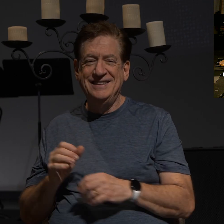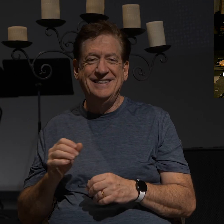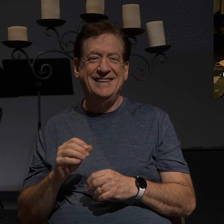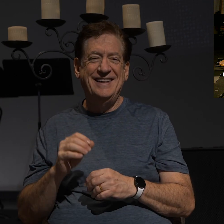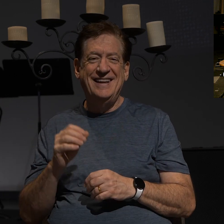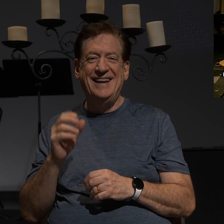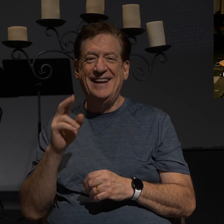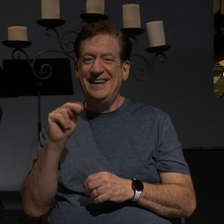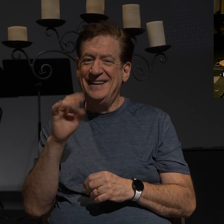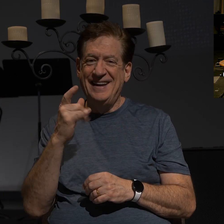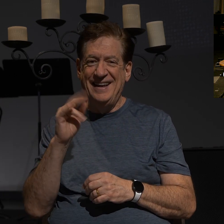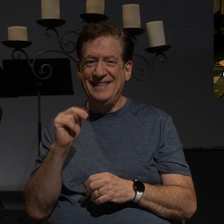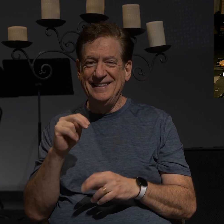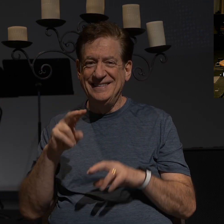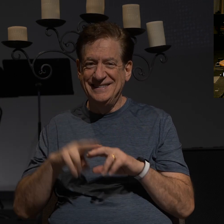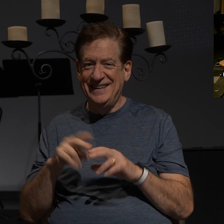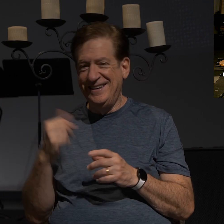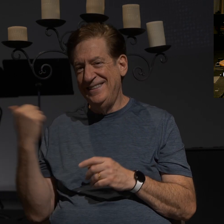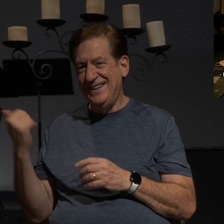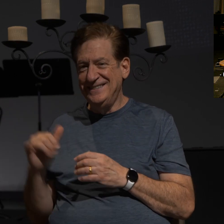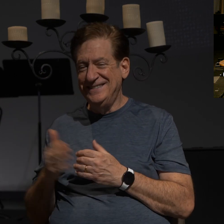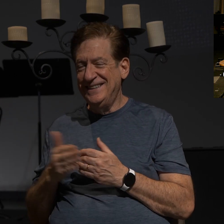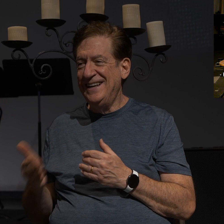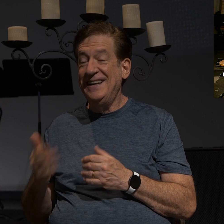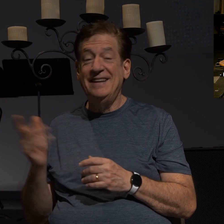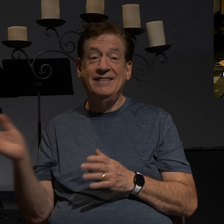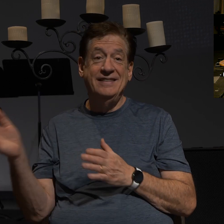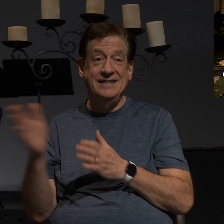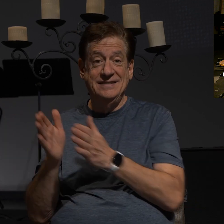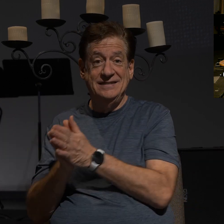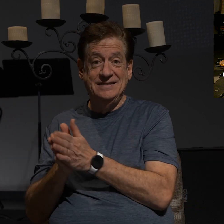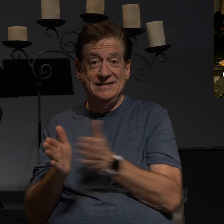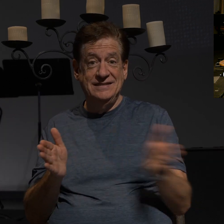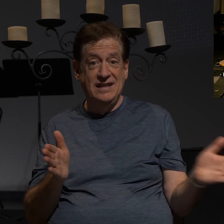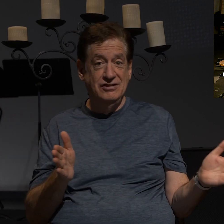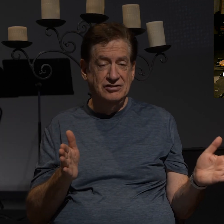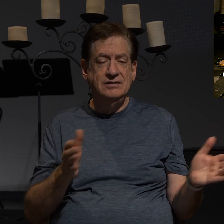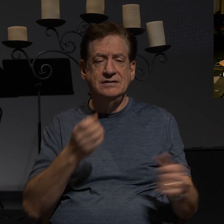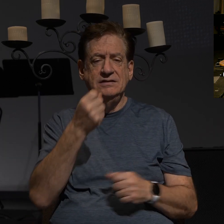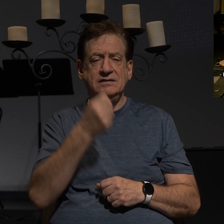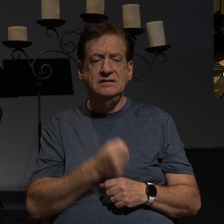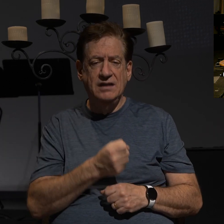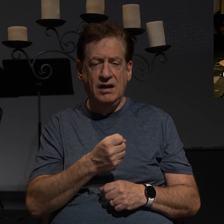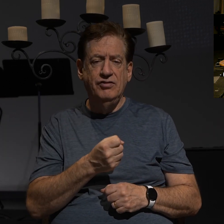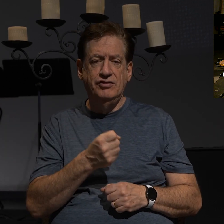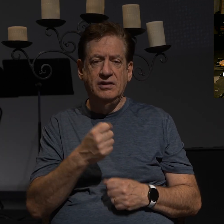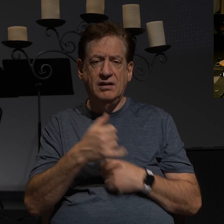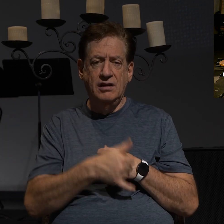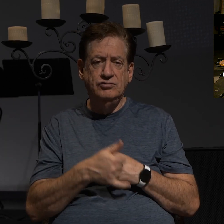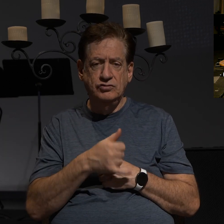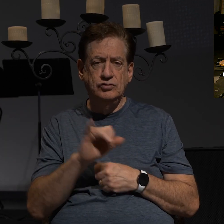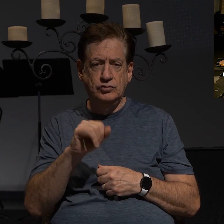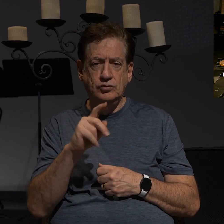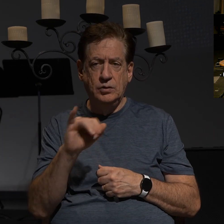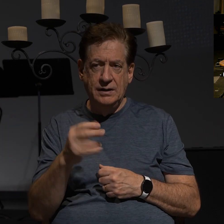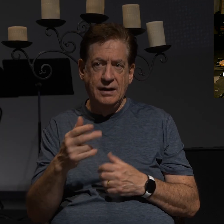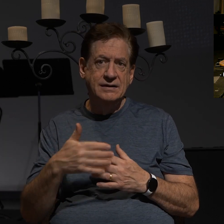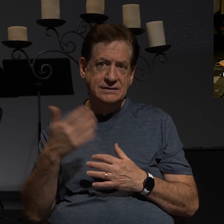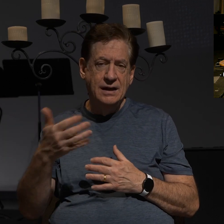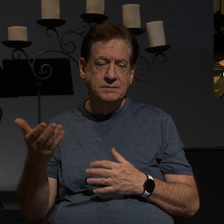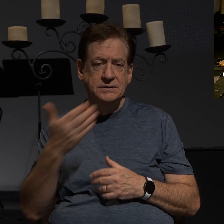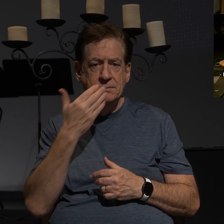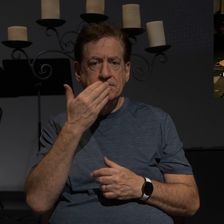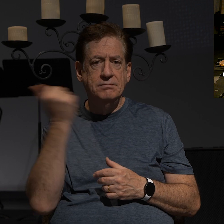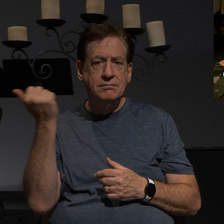that Nathan is sitting on that side. On this section over here is the southern country of Judah that at times had better,